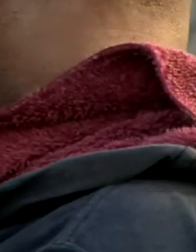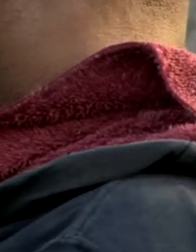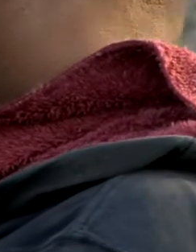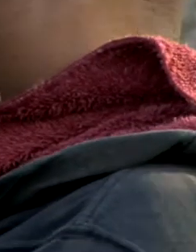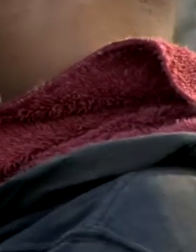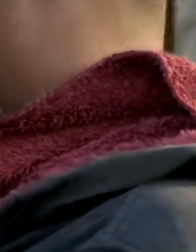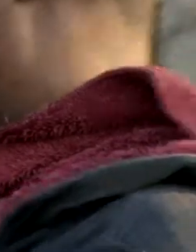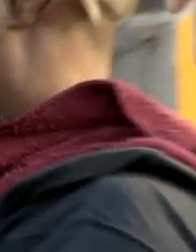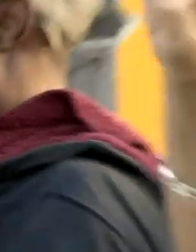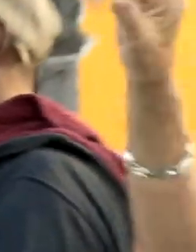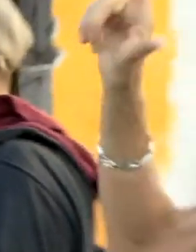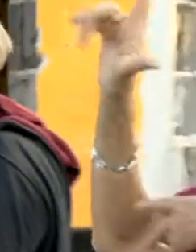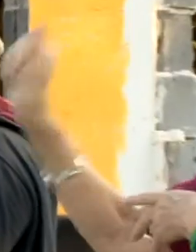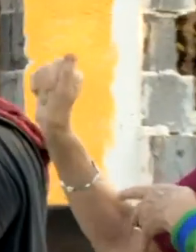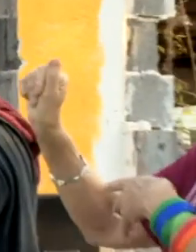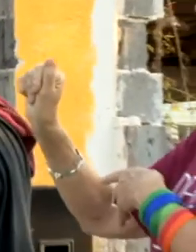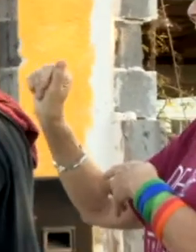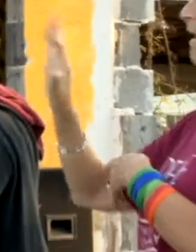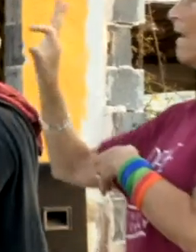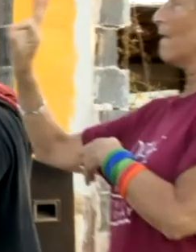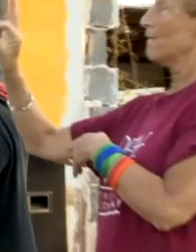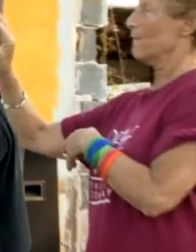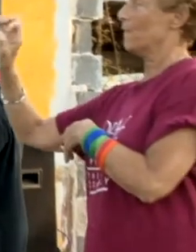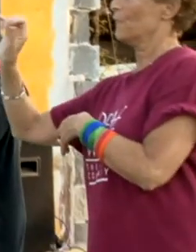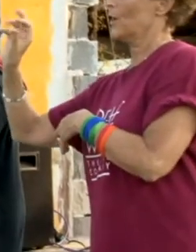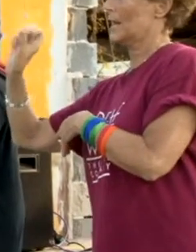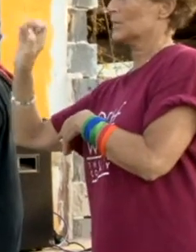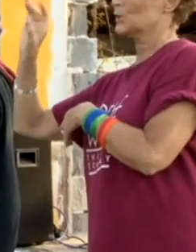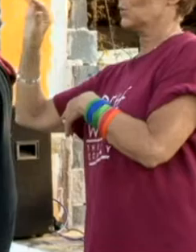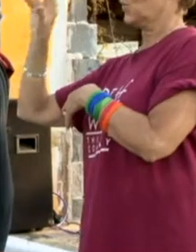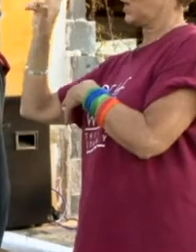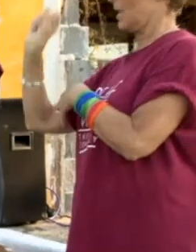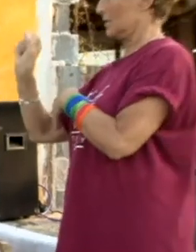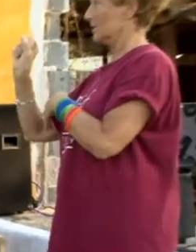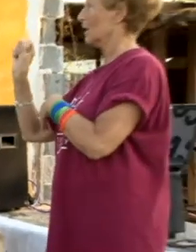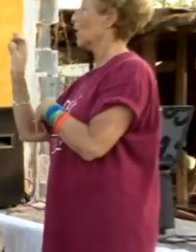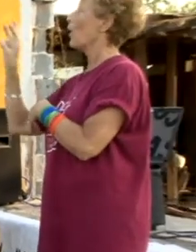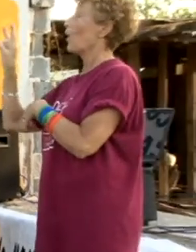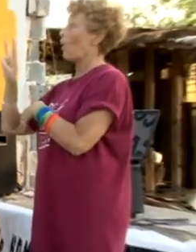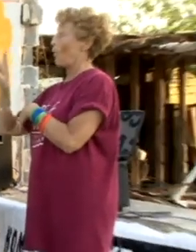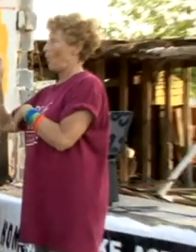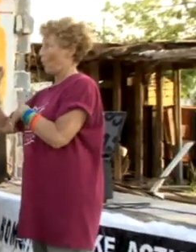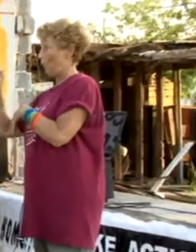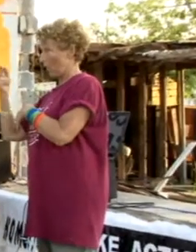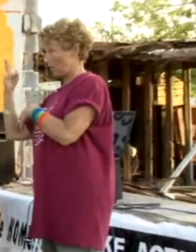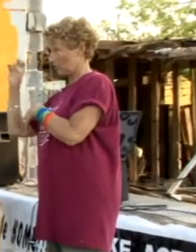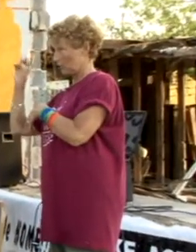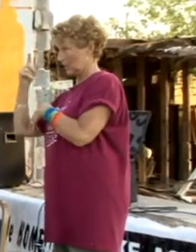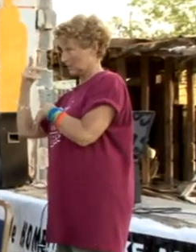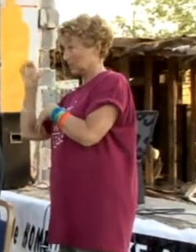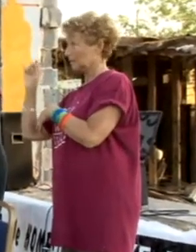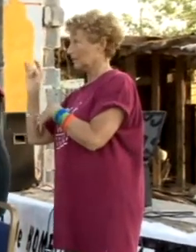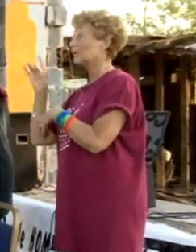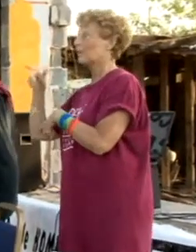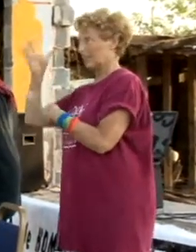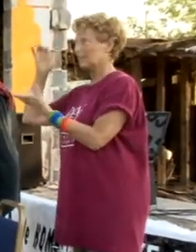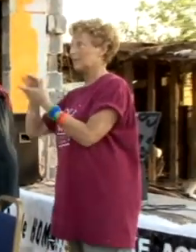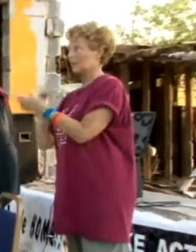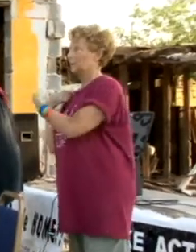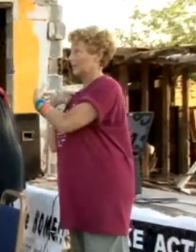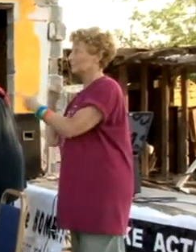Washington. Yes. Believe me, this sister's been here a long time doing good work.